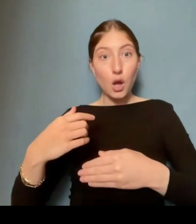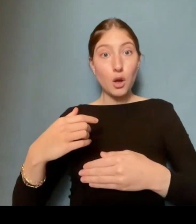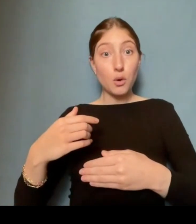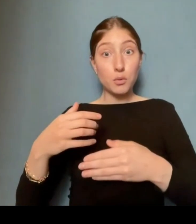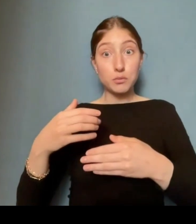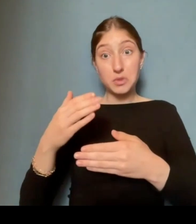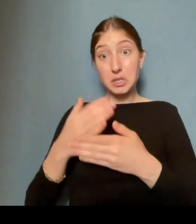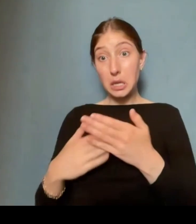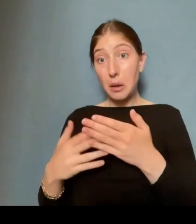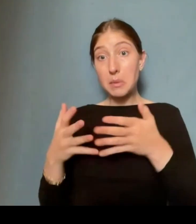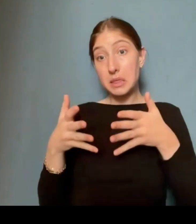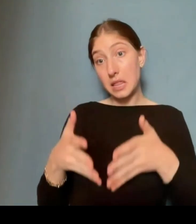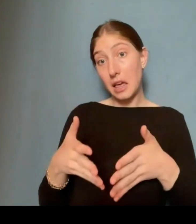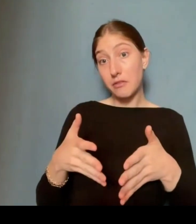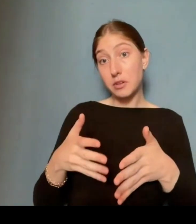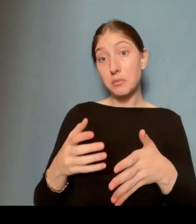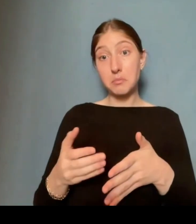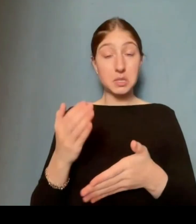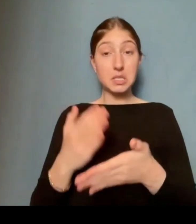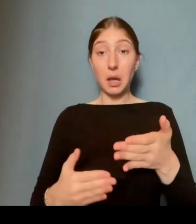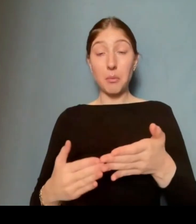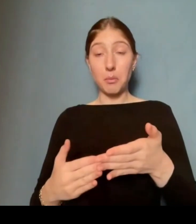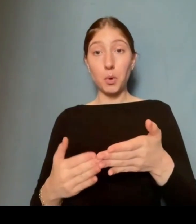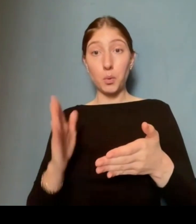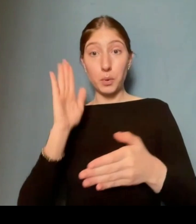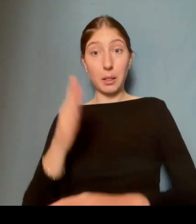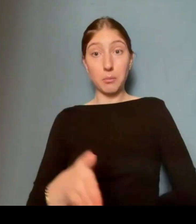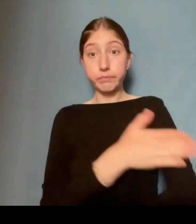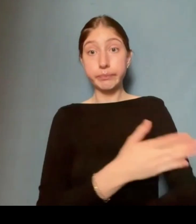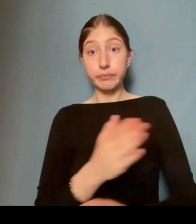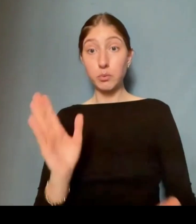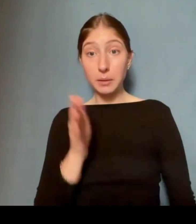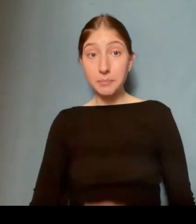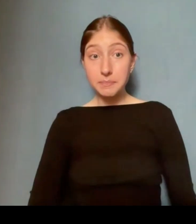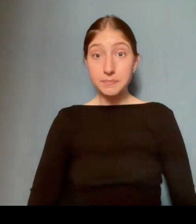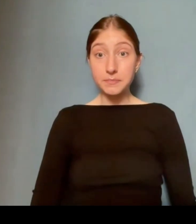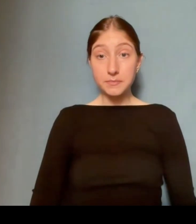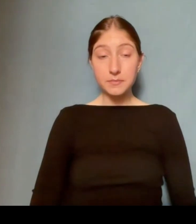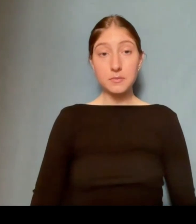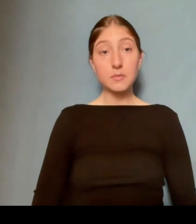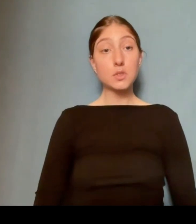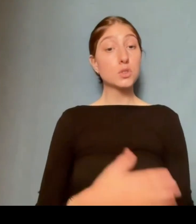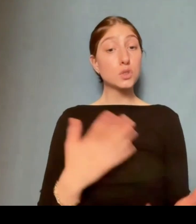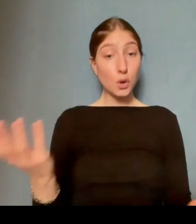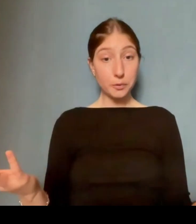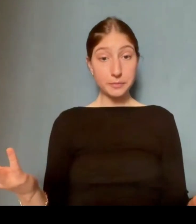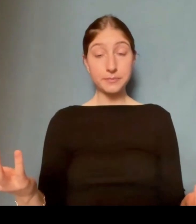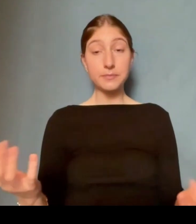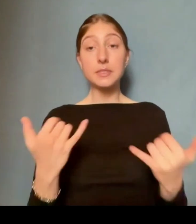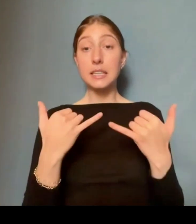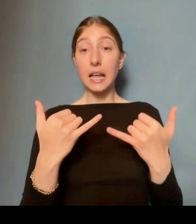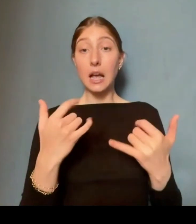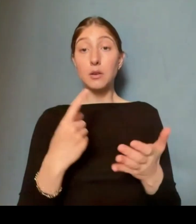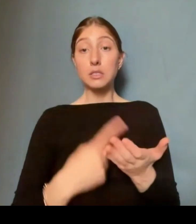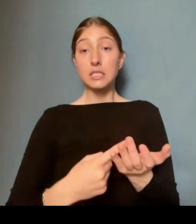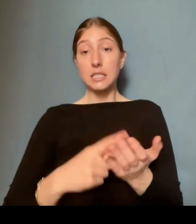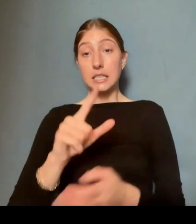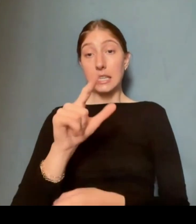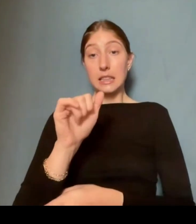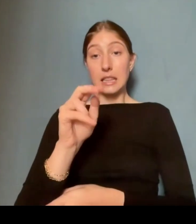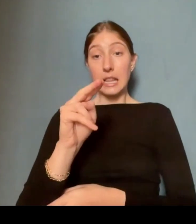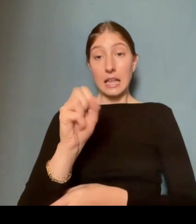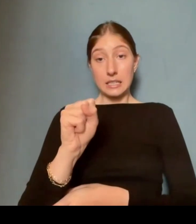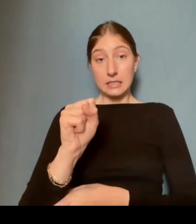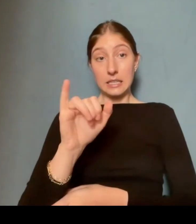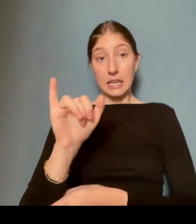1.7. 1.7. Yeah. Okay. So when we choose a lens implant, we want to know